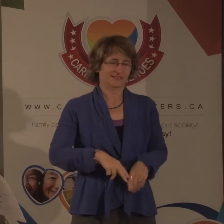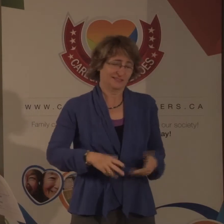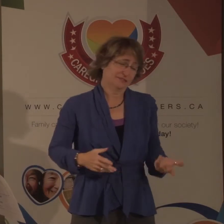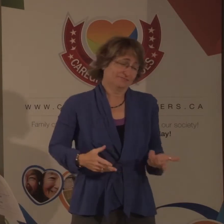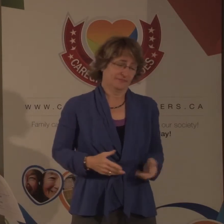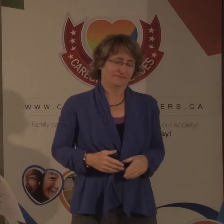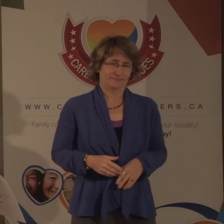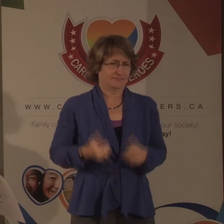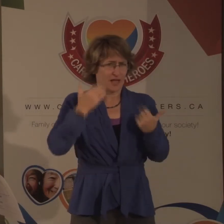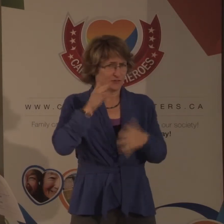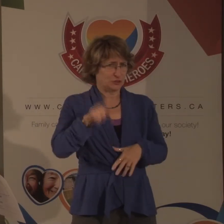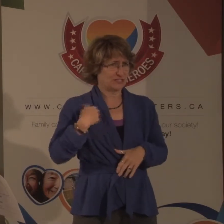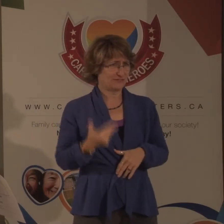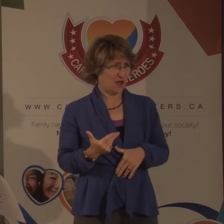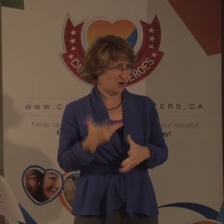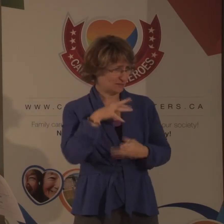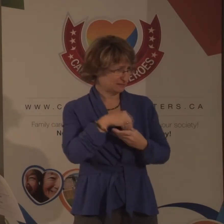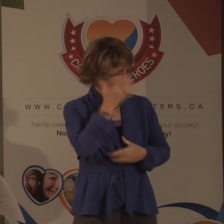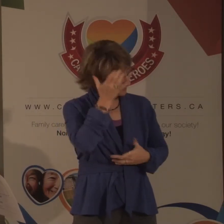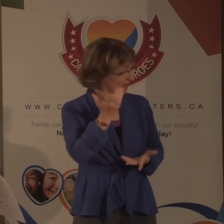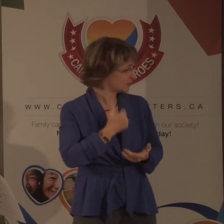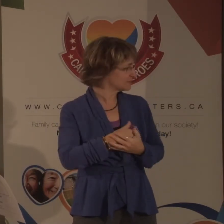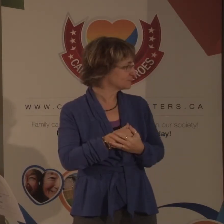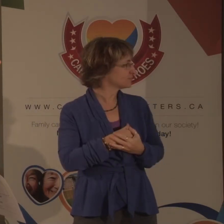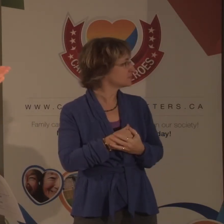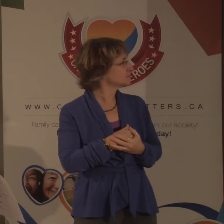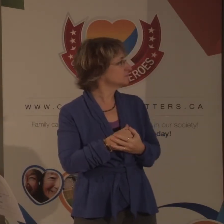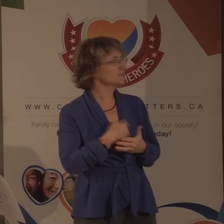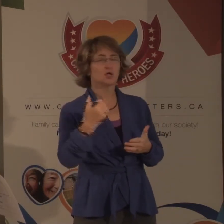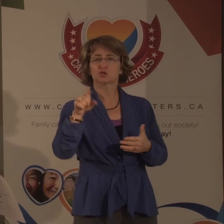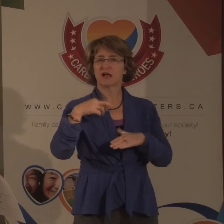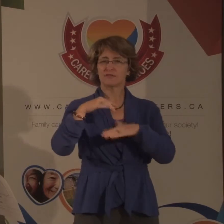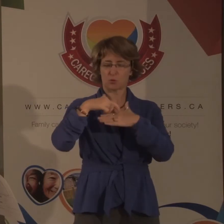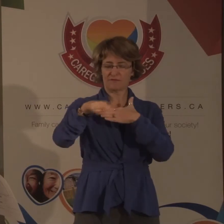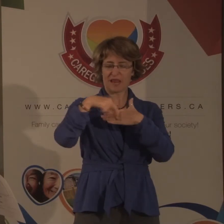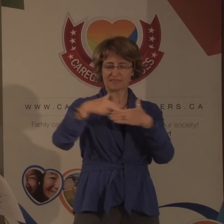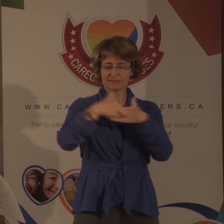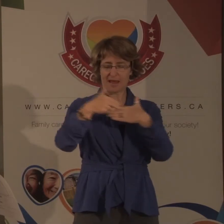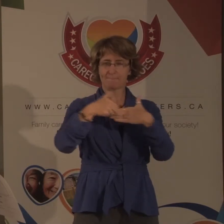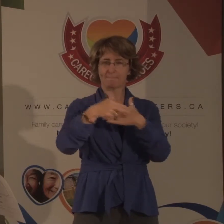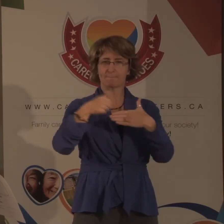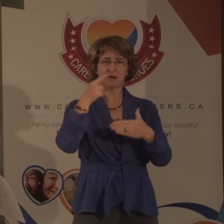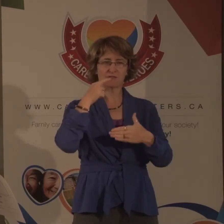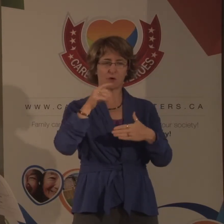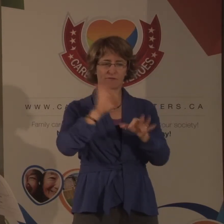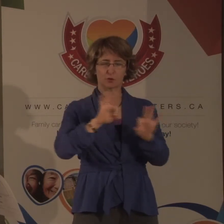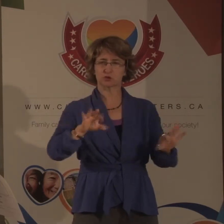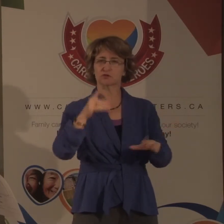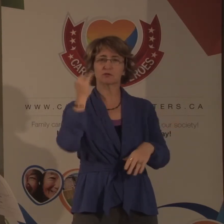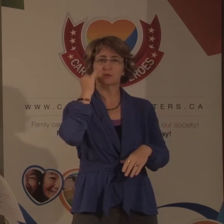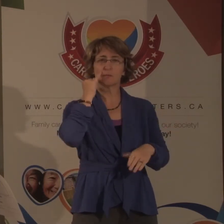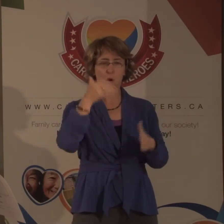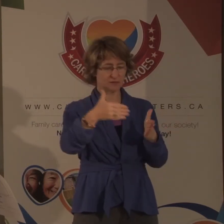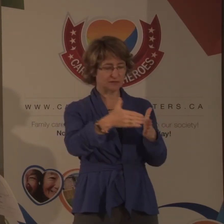I don't know whether we'd have firearms here. Place reflector tape on furniture corners, so that if